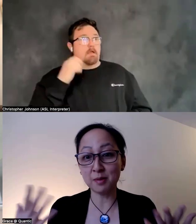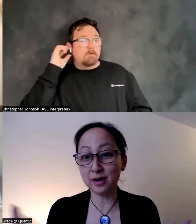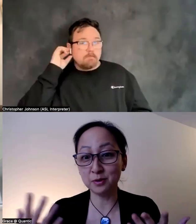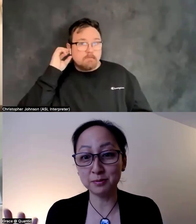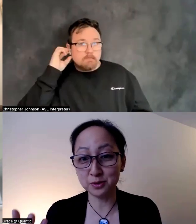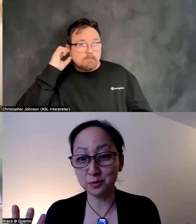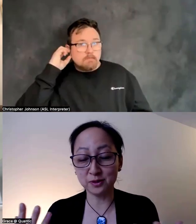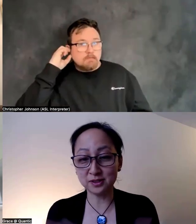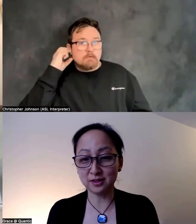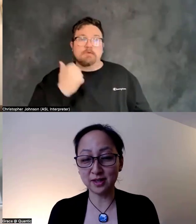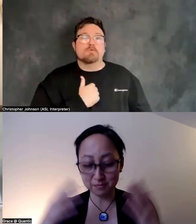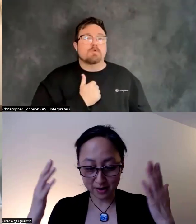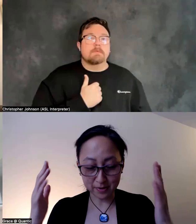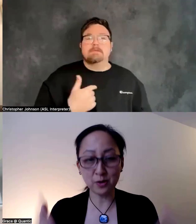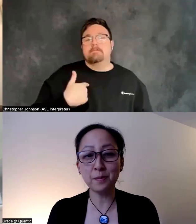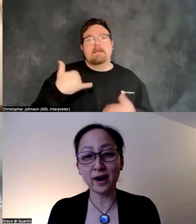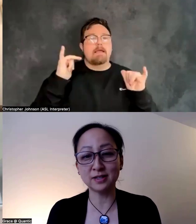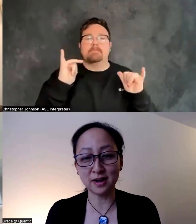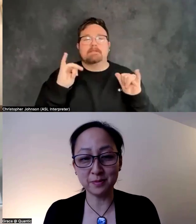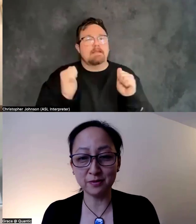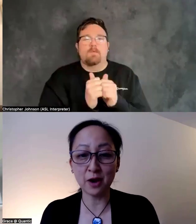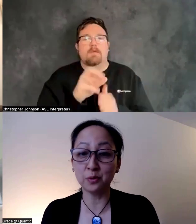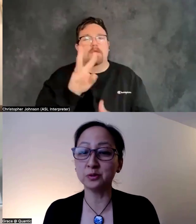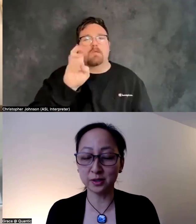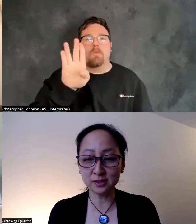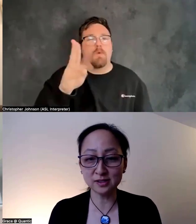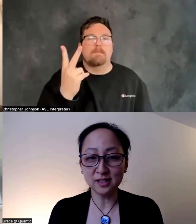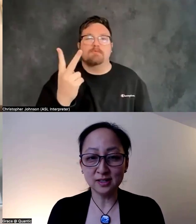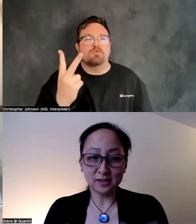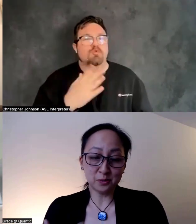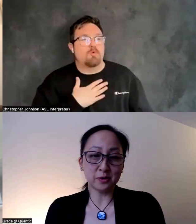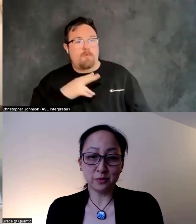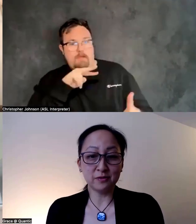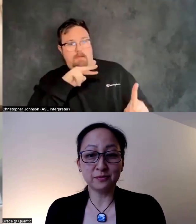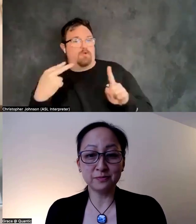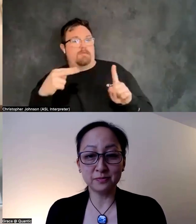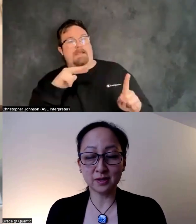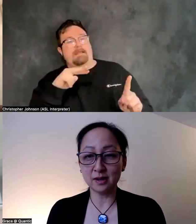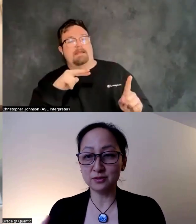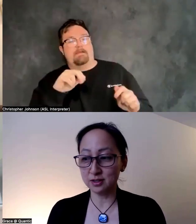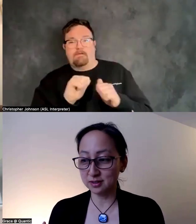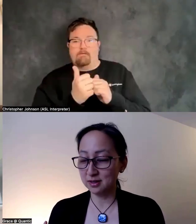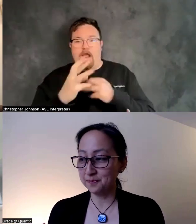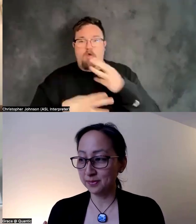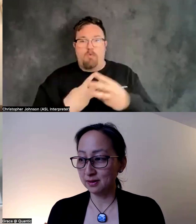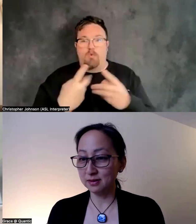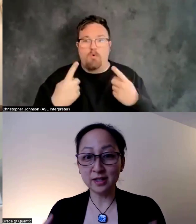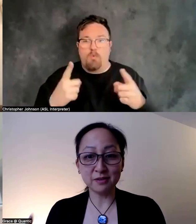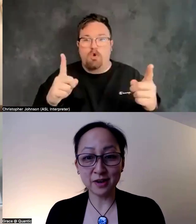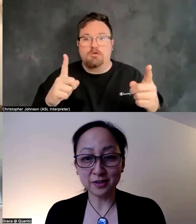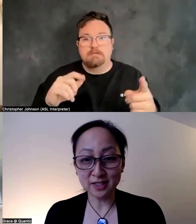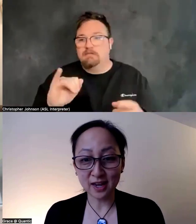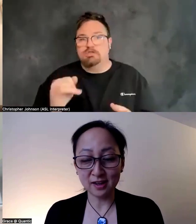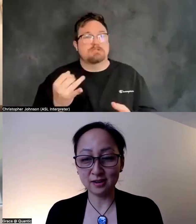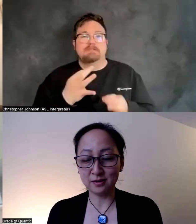I guess I operate in the Web2 world still. Like my whole paradigm of how the world works is what we've kind of just